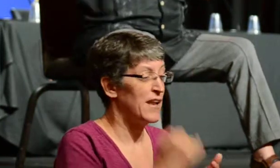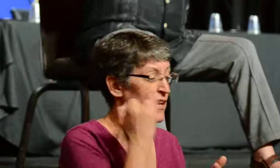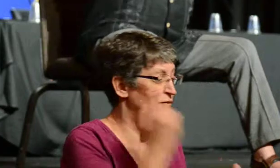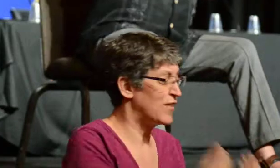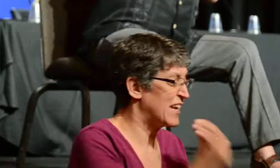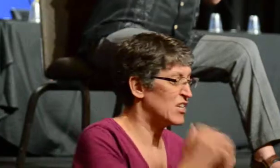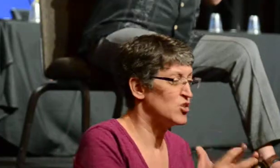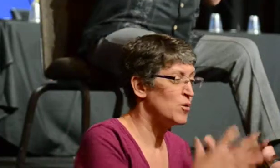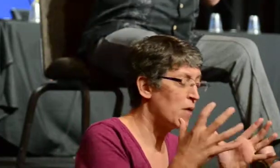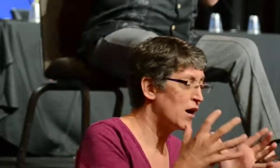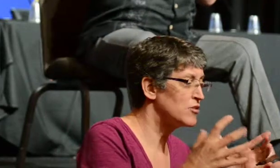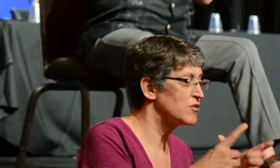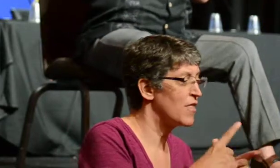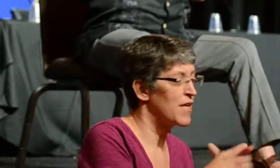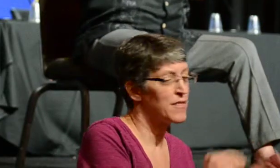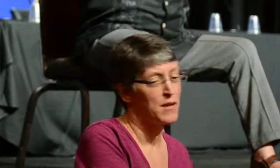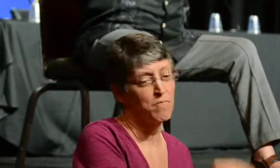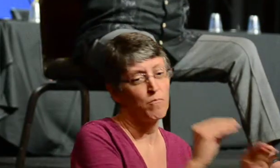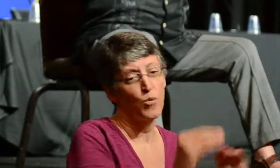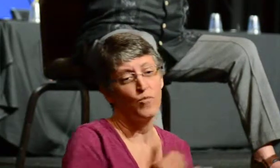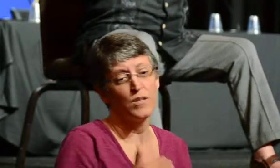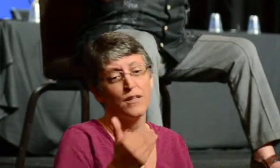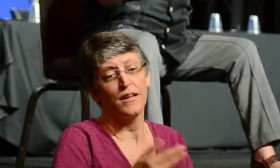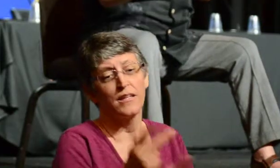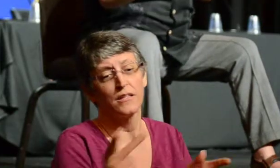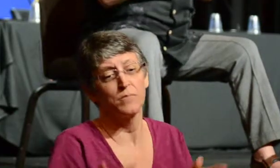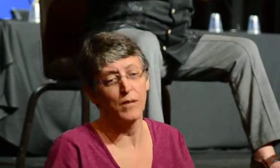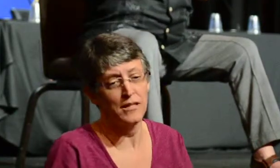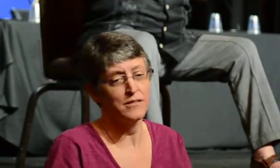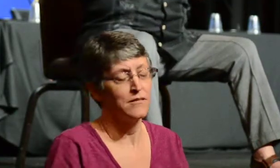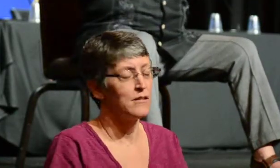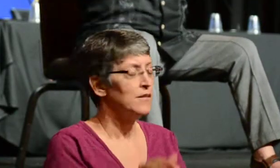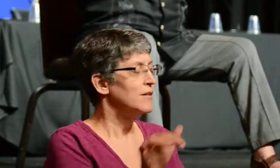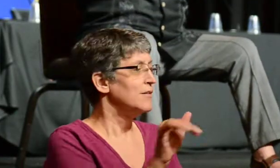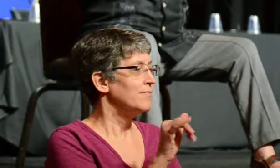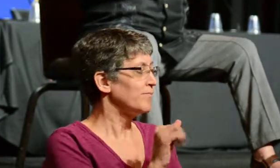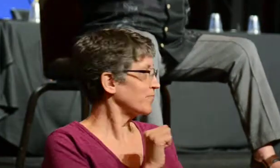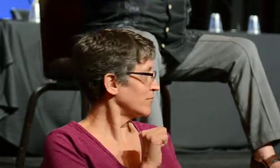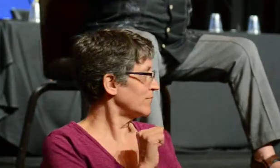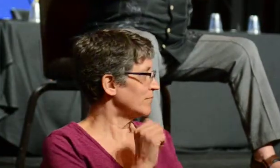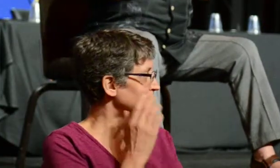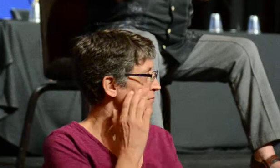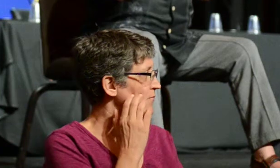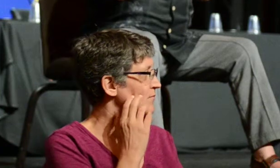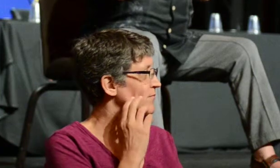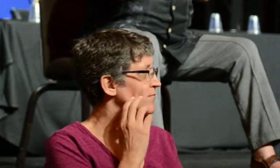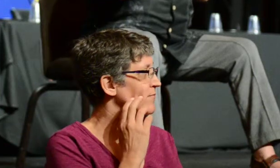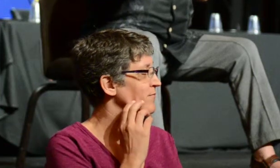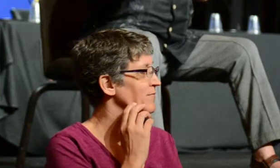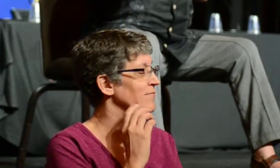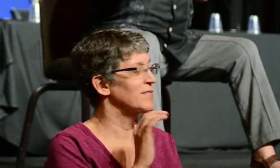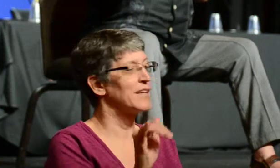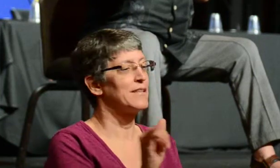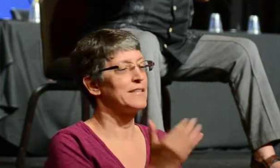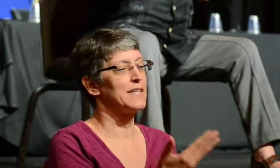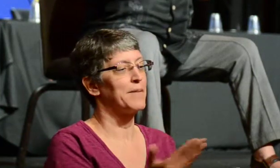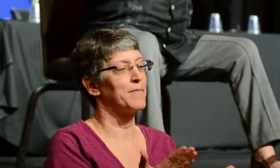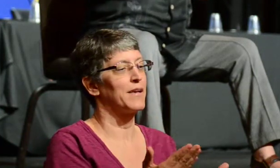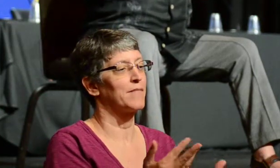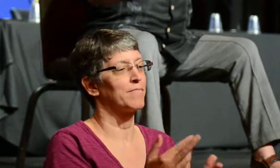overfed, and they move to the next place. That's the same thing. The balance of nature